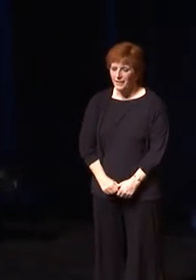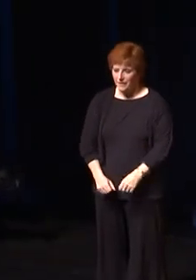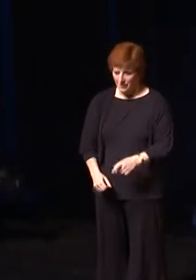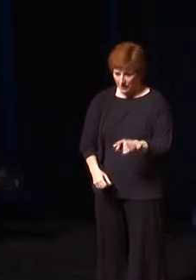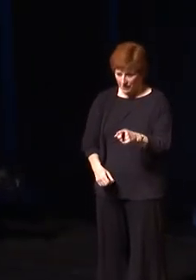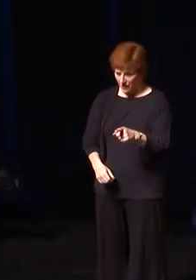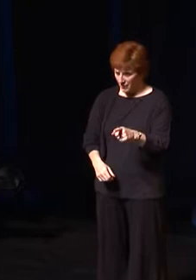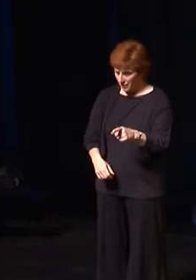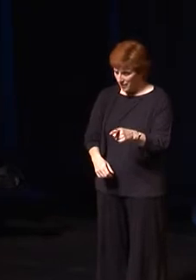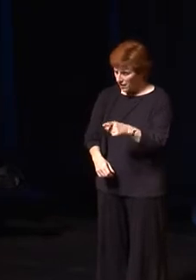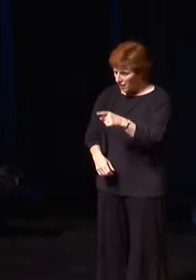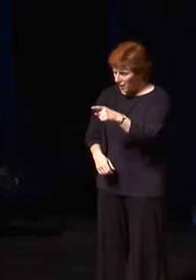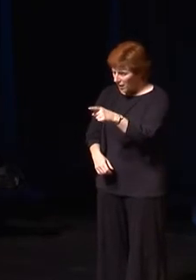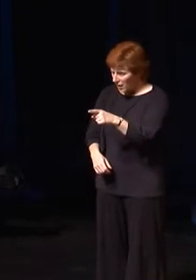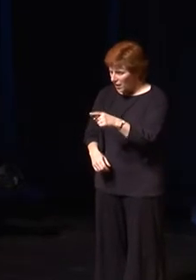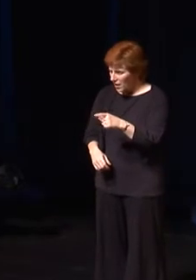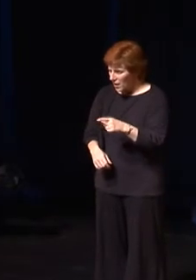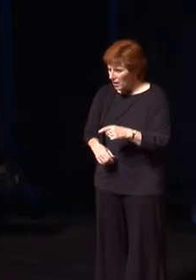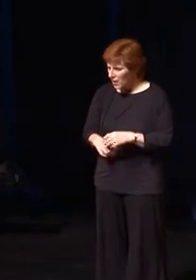Okay, right here.